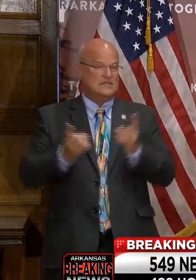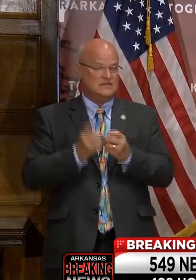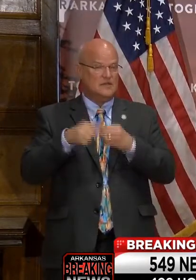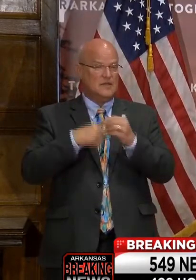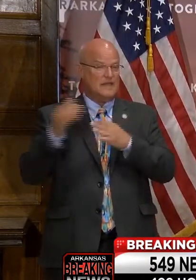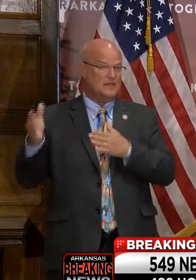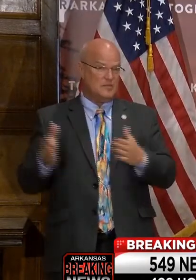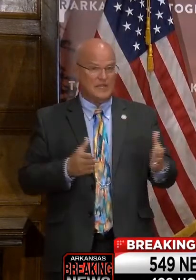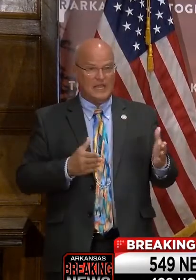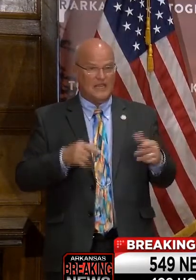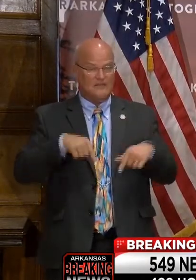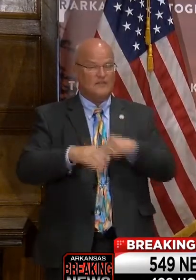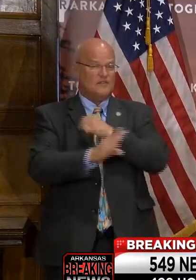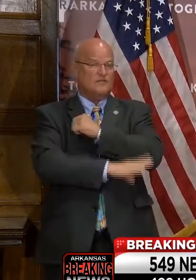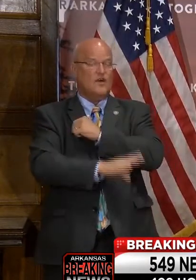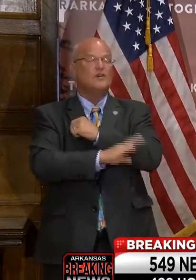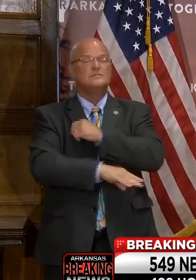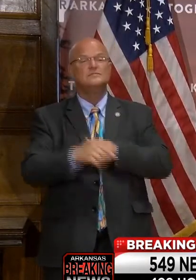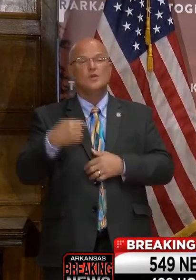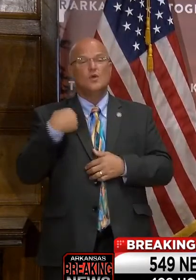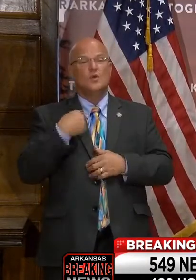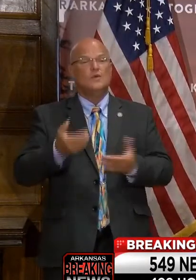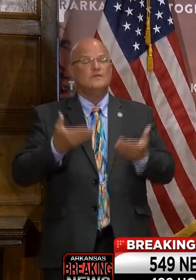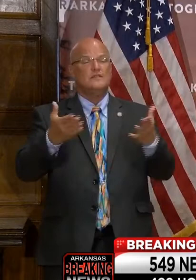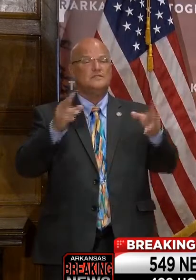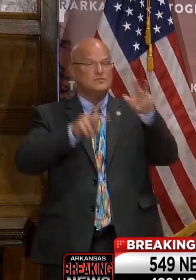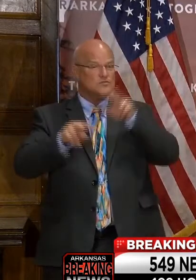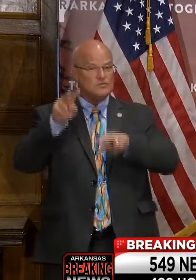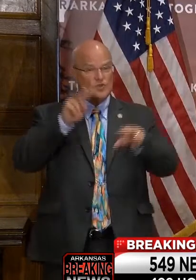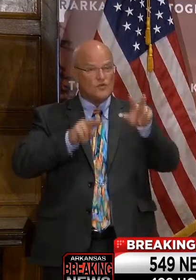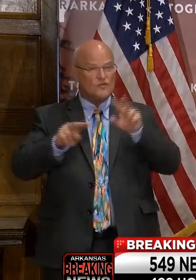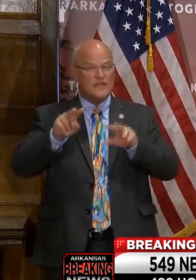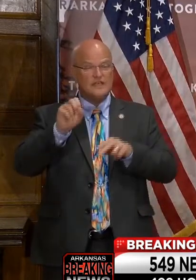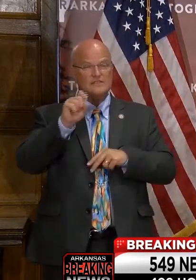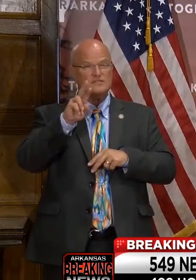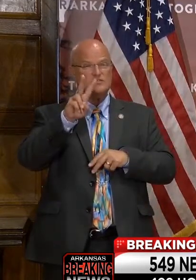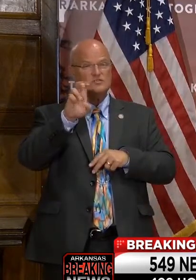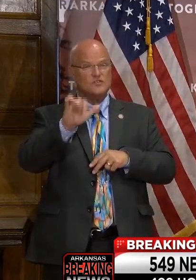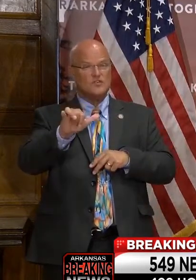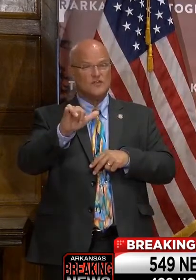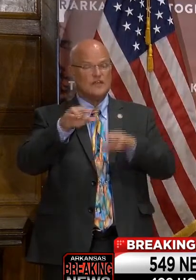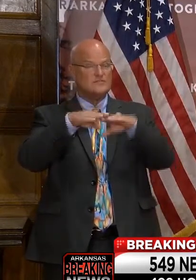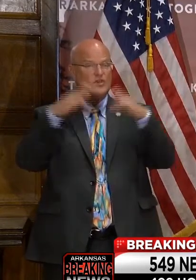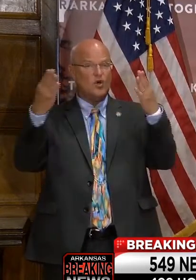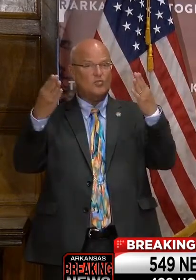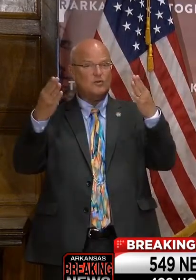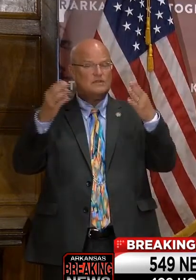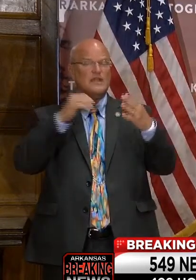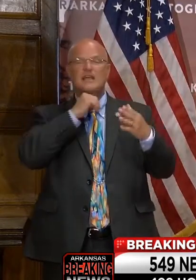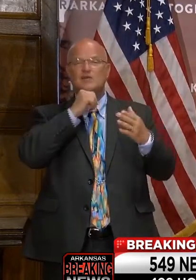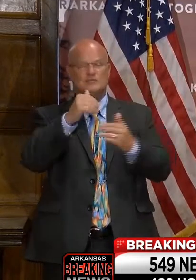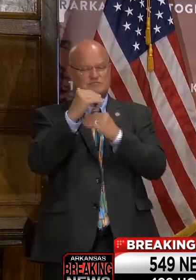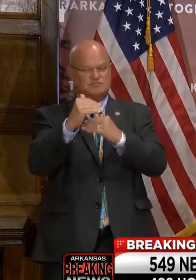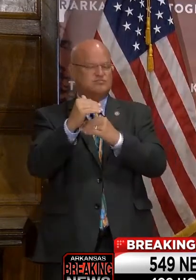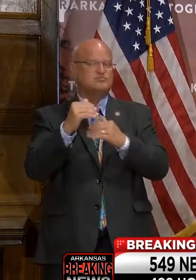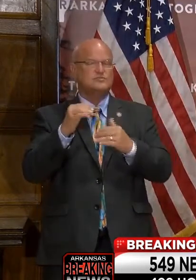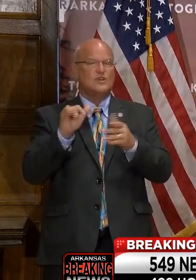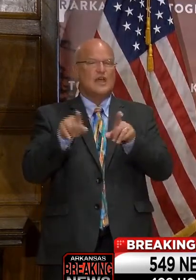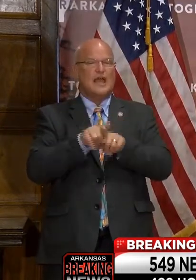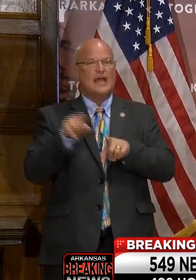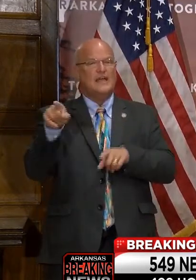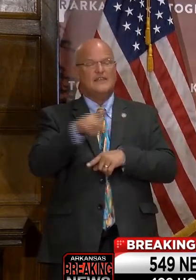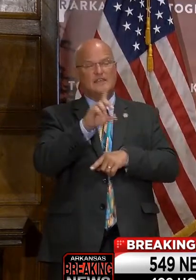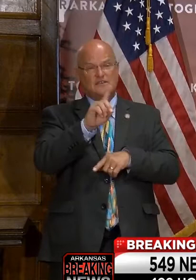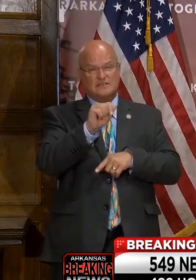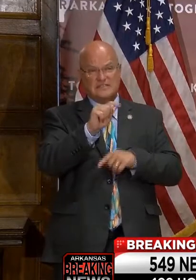their planning. We have issued a survey, and we've left that survey open. It wasn't a static survey, so that as their